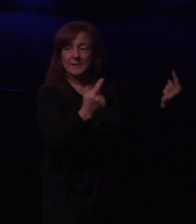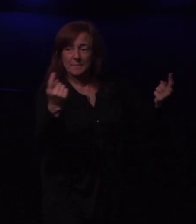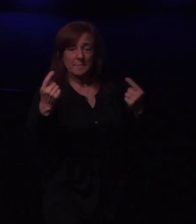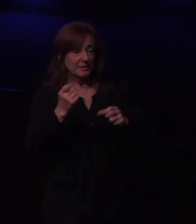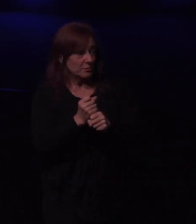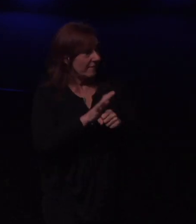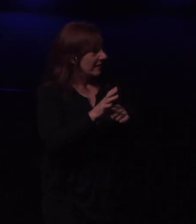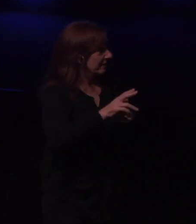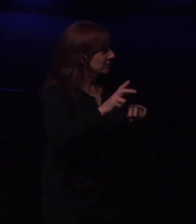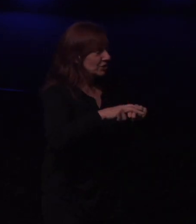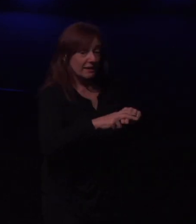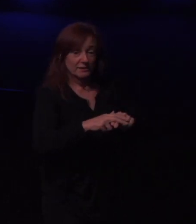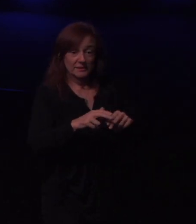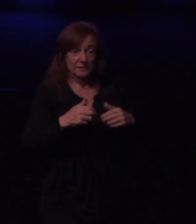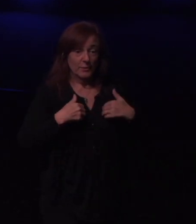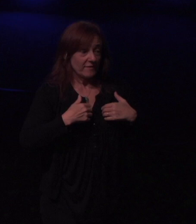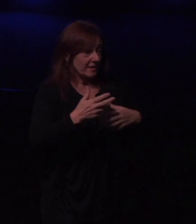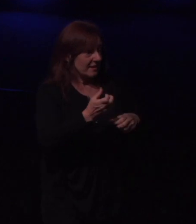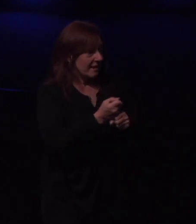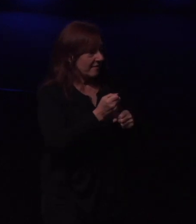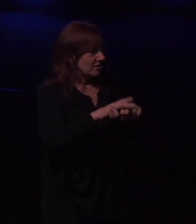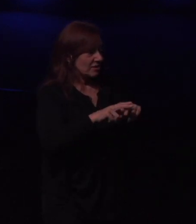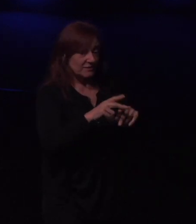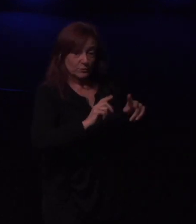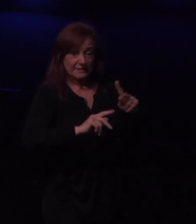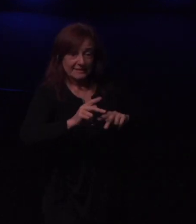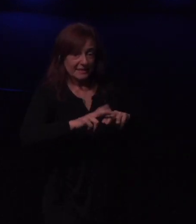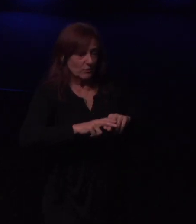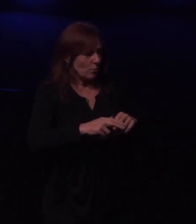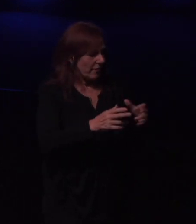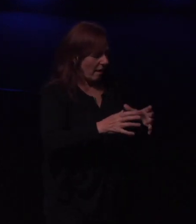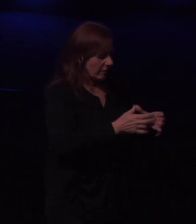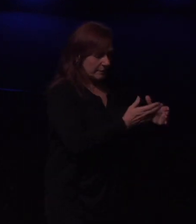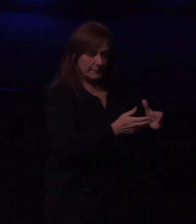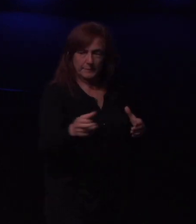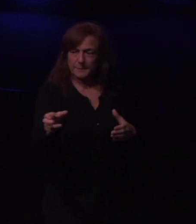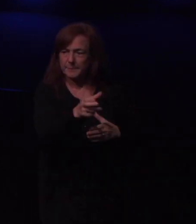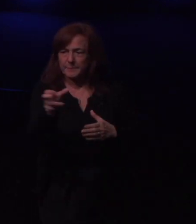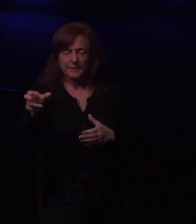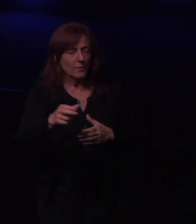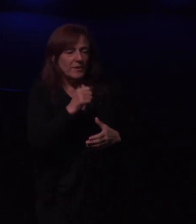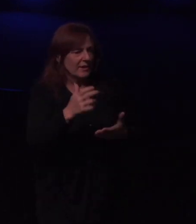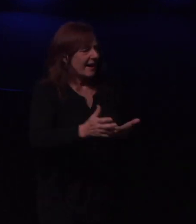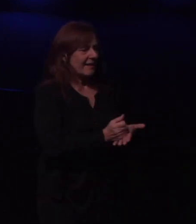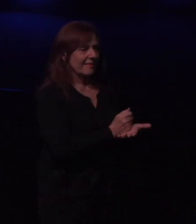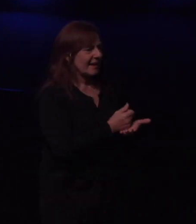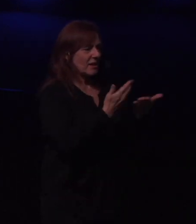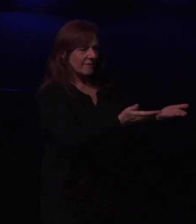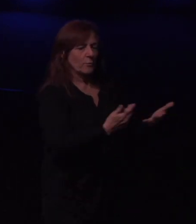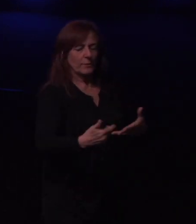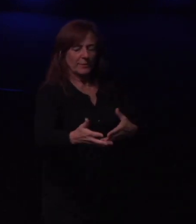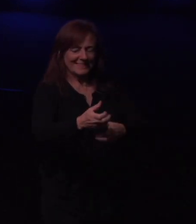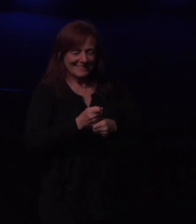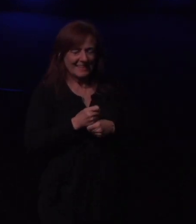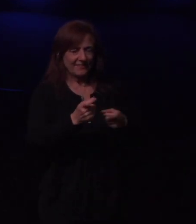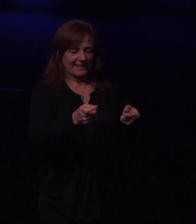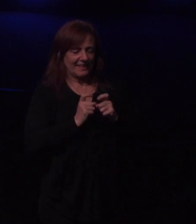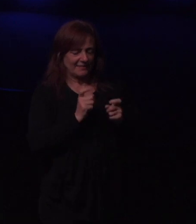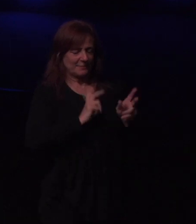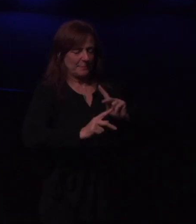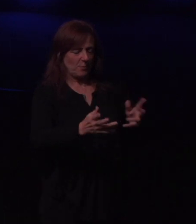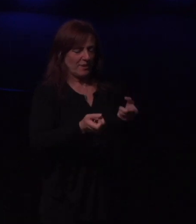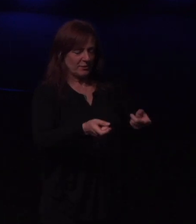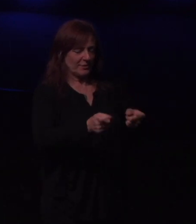we have enough chairs to receive the offering. Your grandpa would be so proud. We do not collect offering. We receive the gifts that people